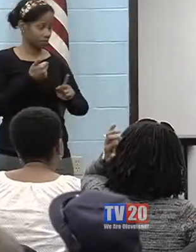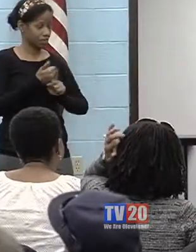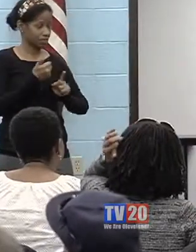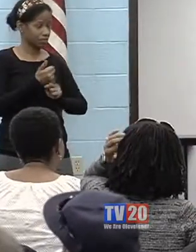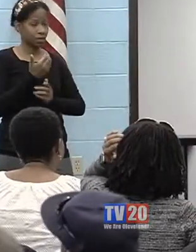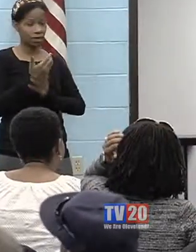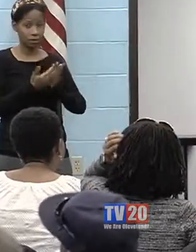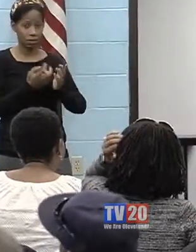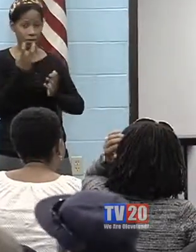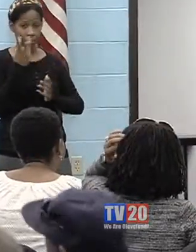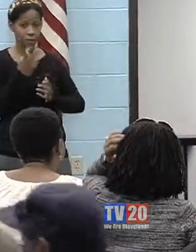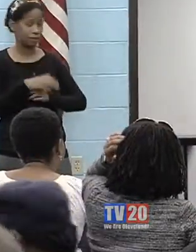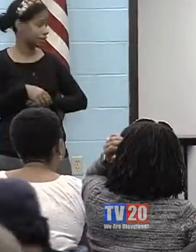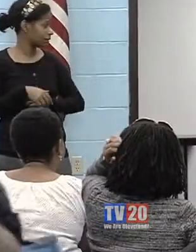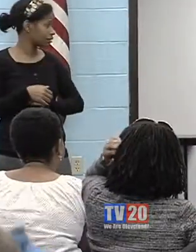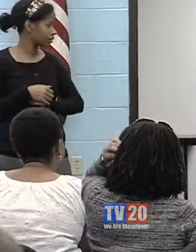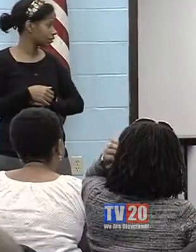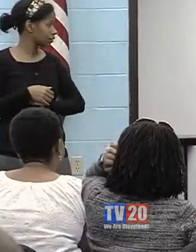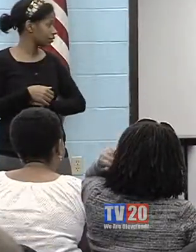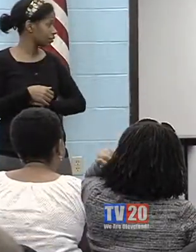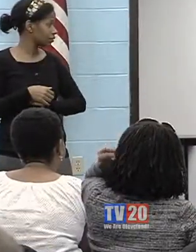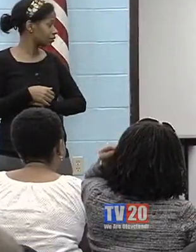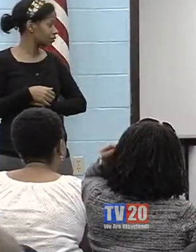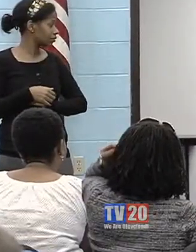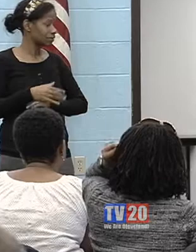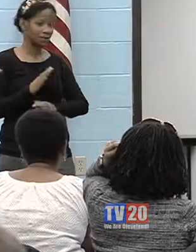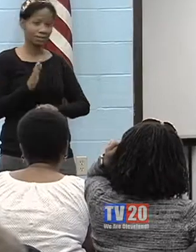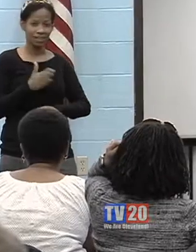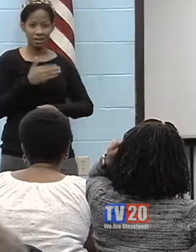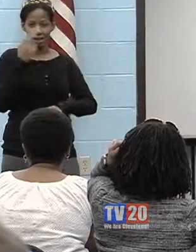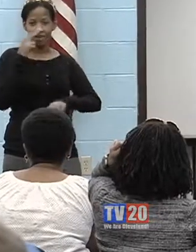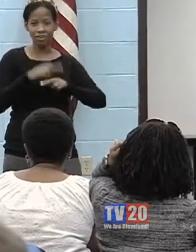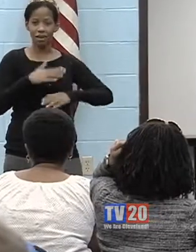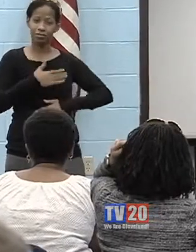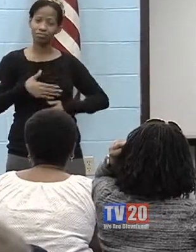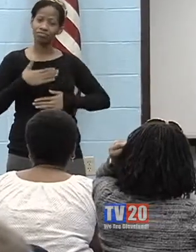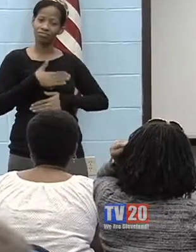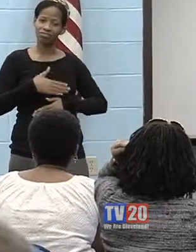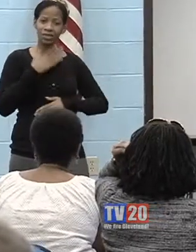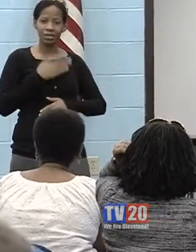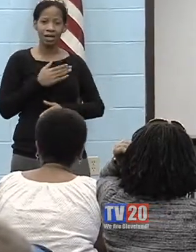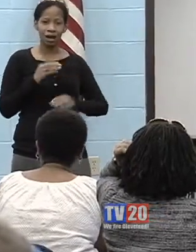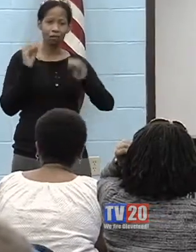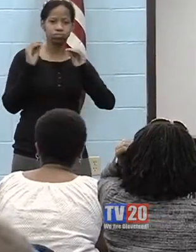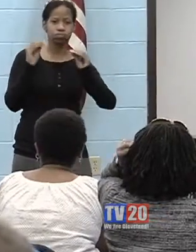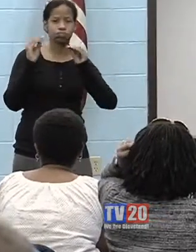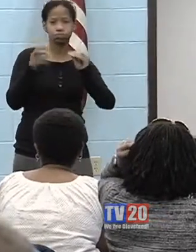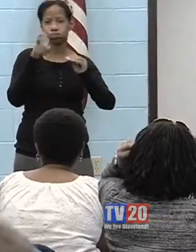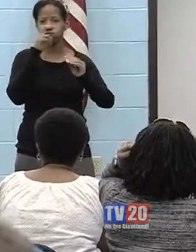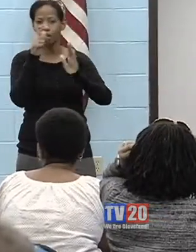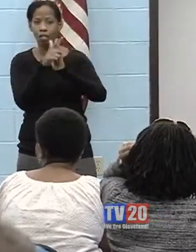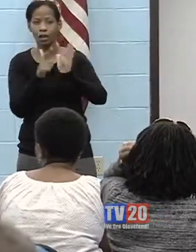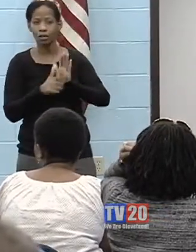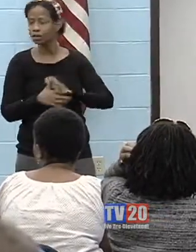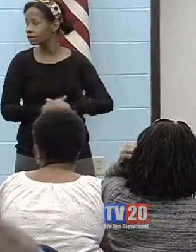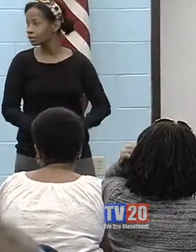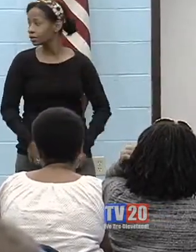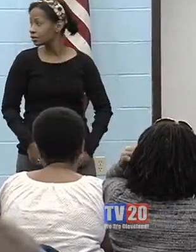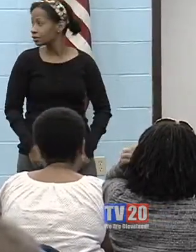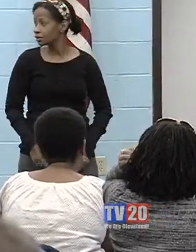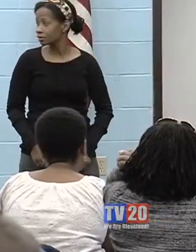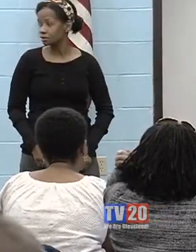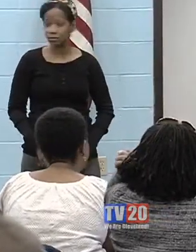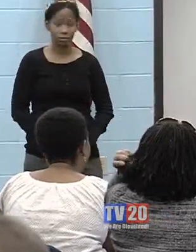So they're gonna do a performance for you around the white cane. We wanted to have some fun with it because it's not all rehab and laws. So as